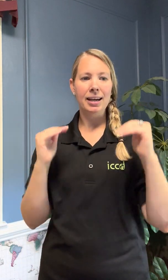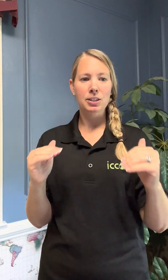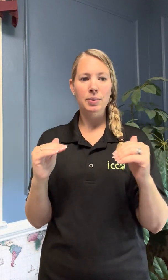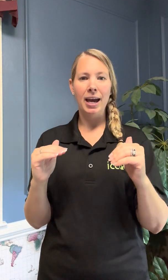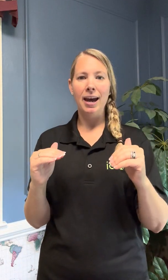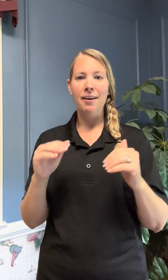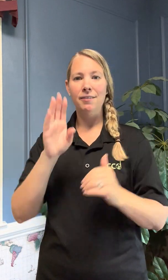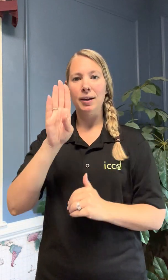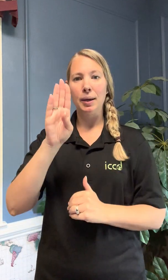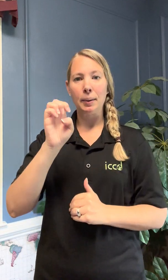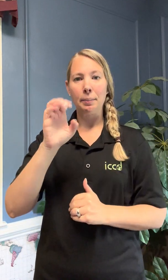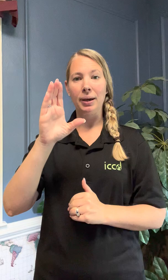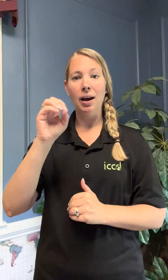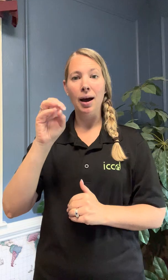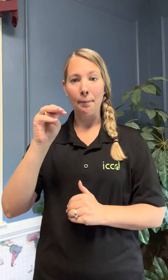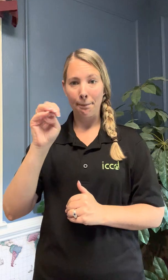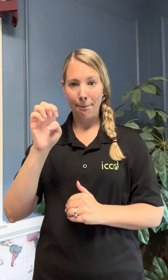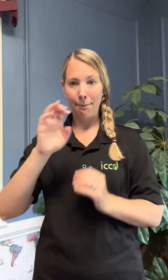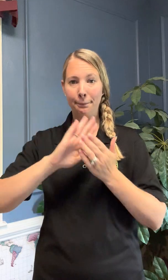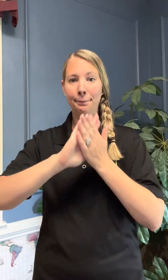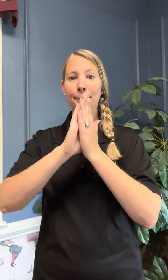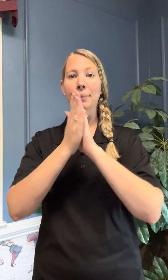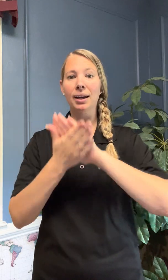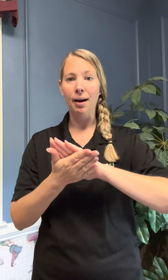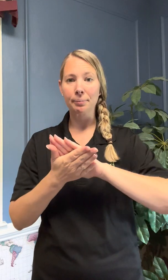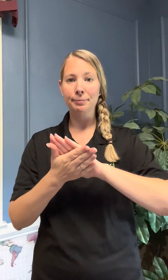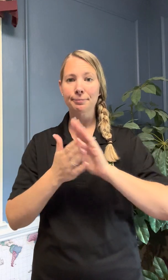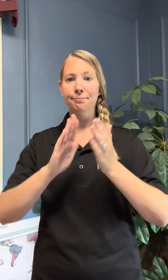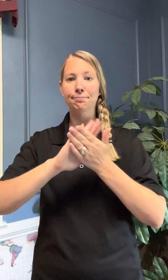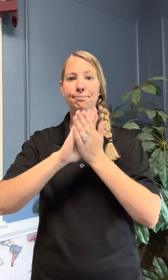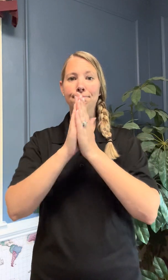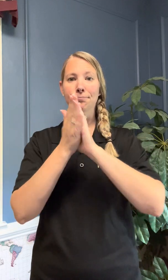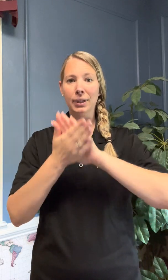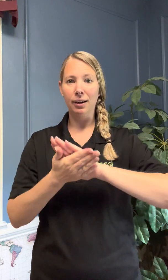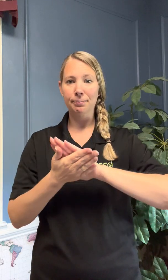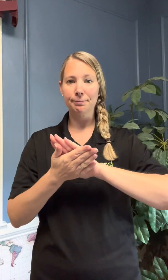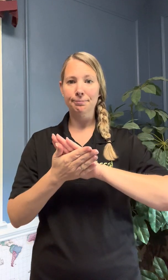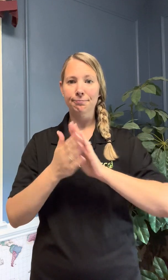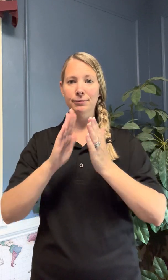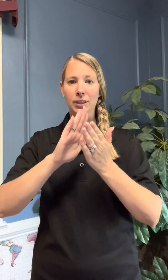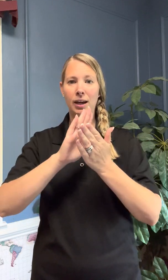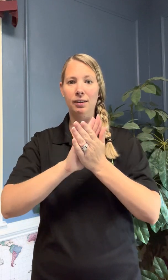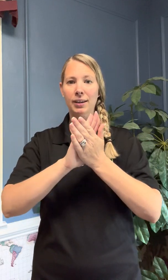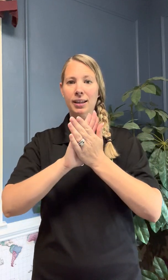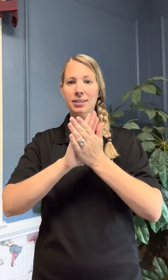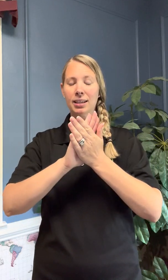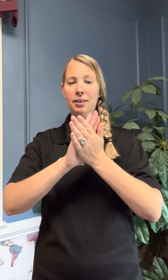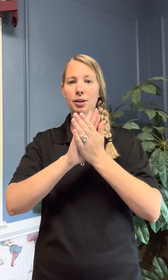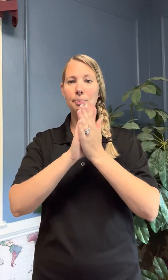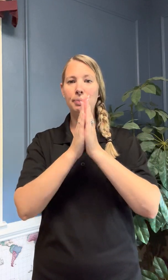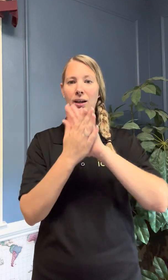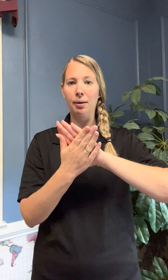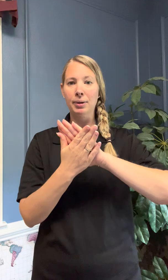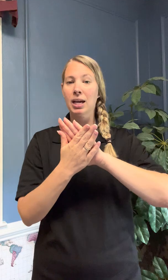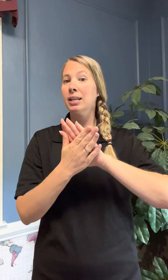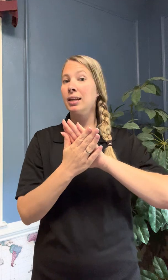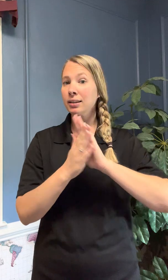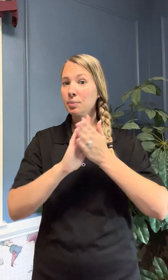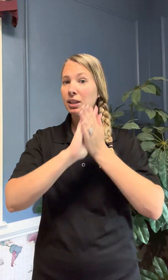Next we have become, become, become. Kind of hands together, become. Not to be